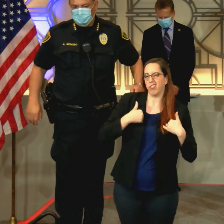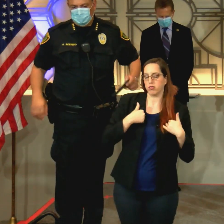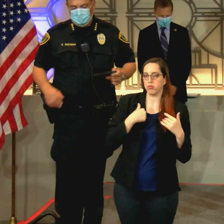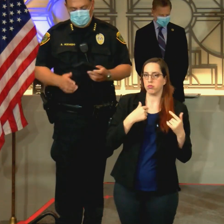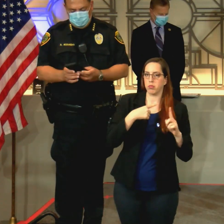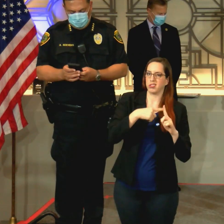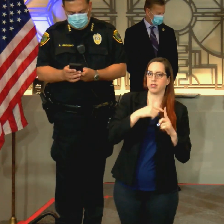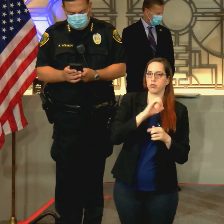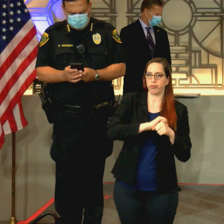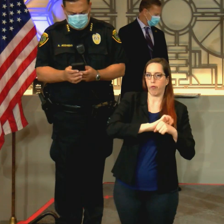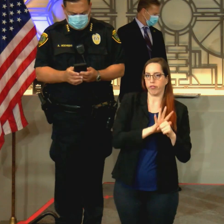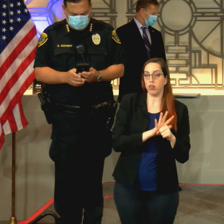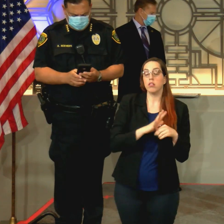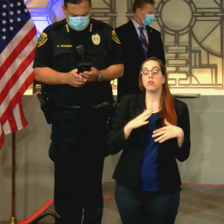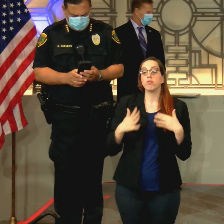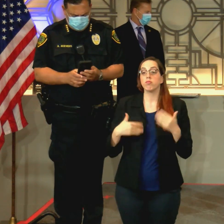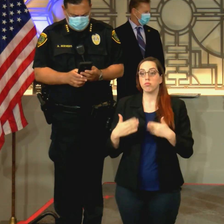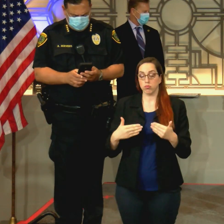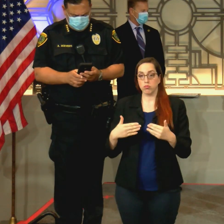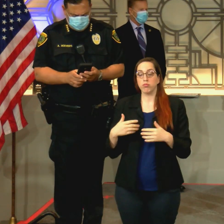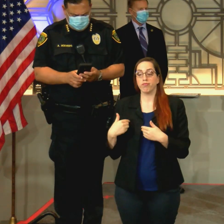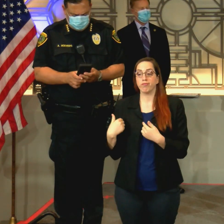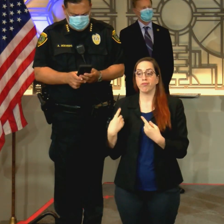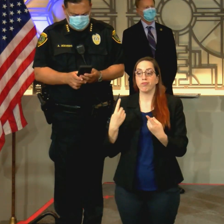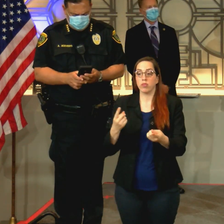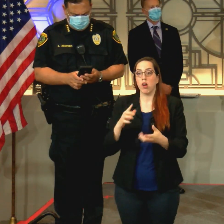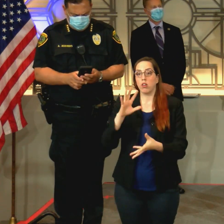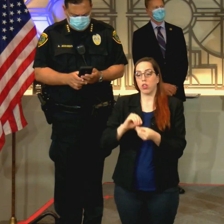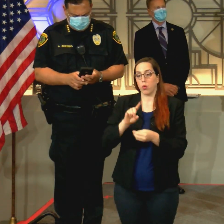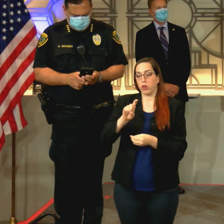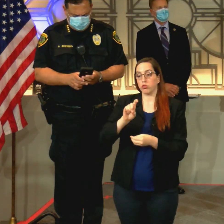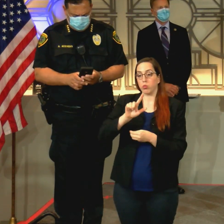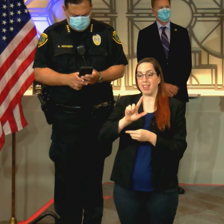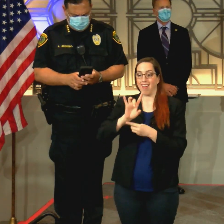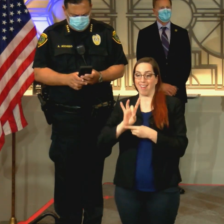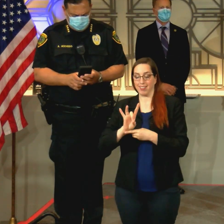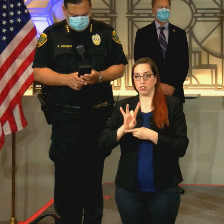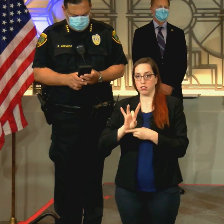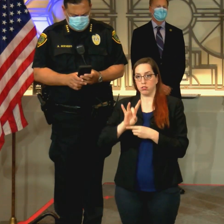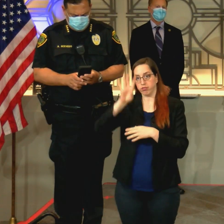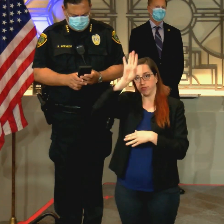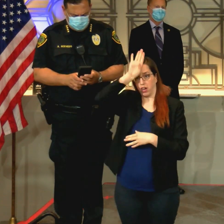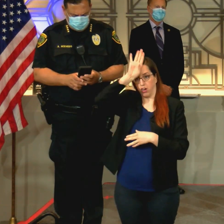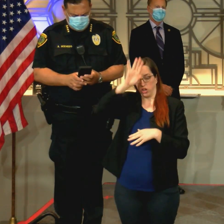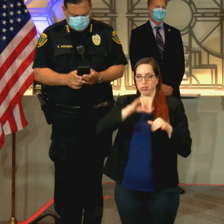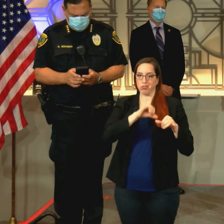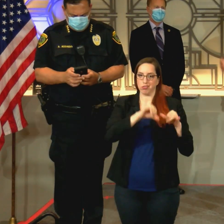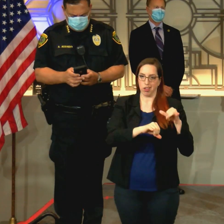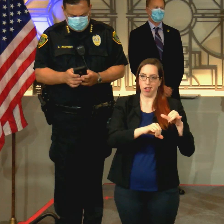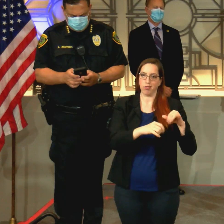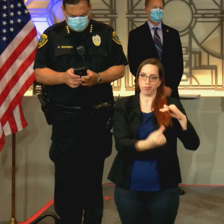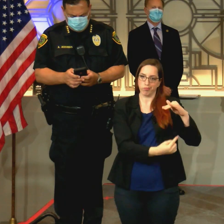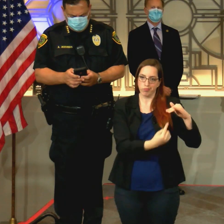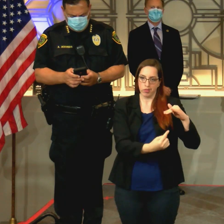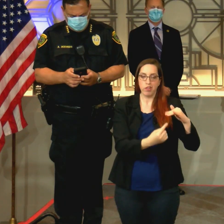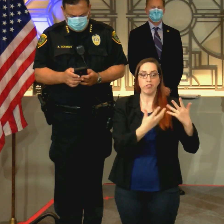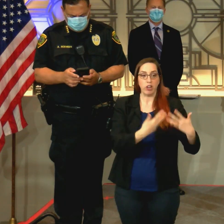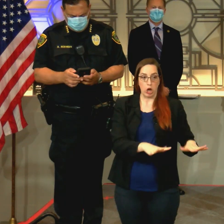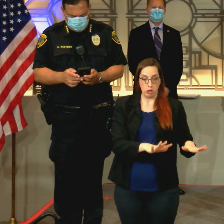And in the course of the operation, we've had 128 firefighters who have been quarantined and returned to